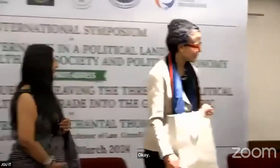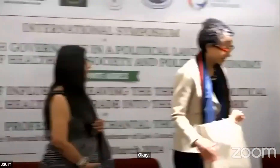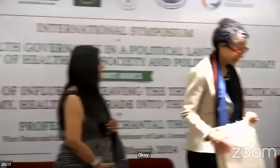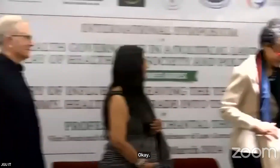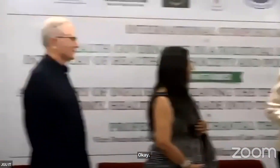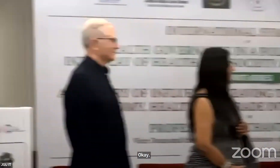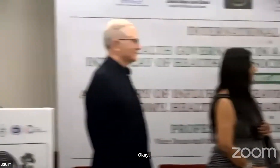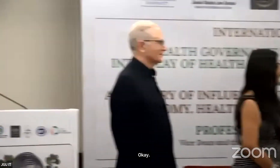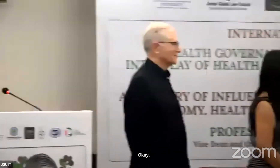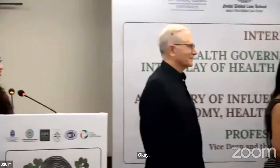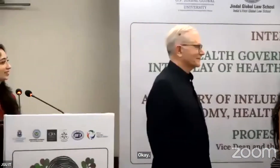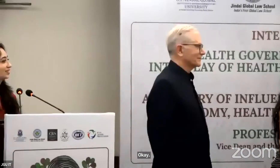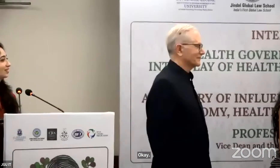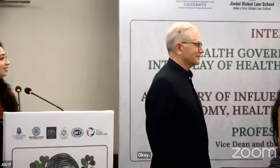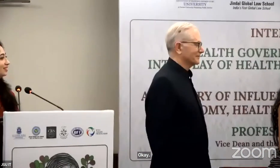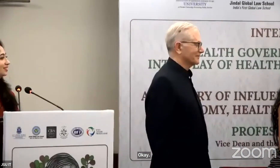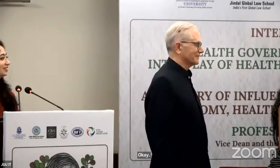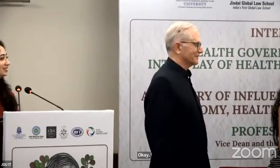Show a picture together.